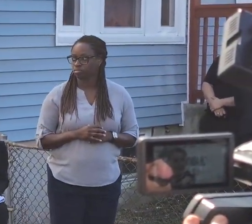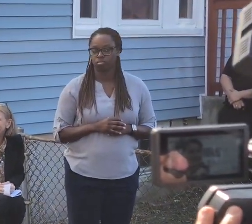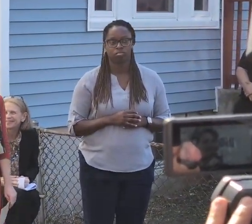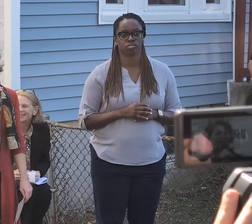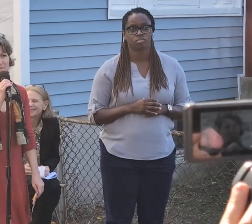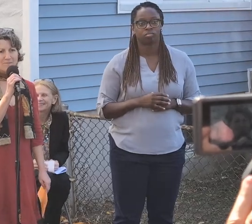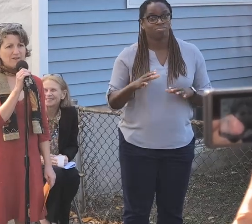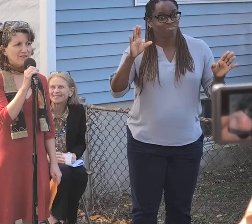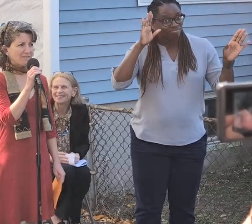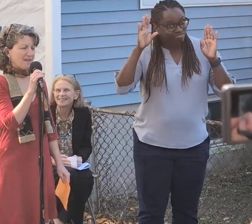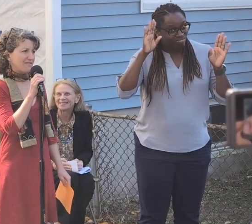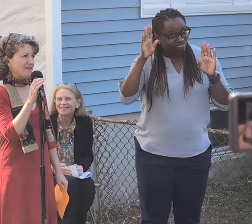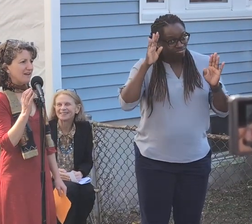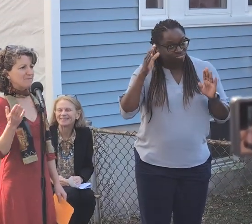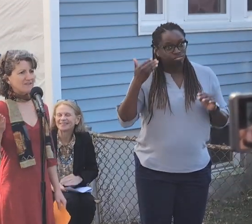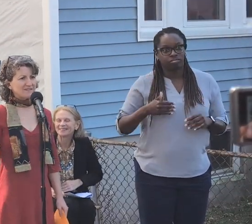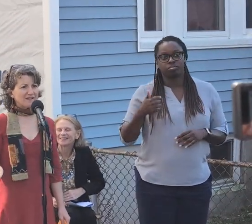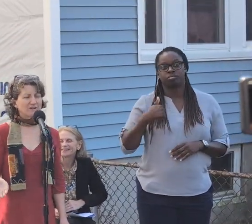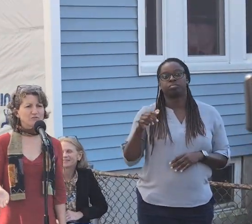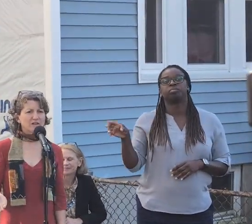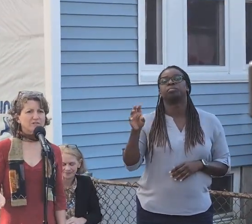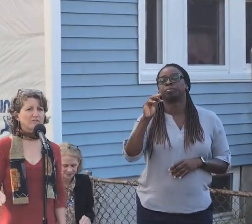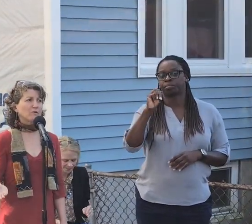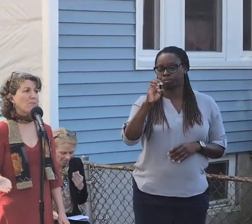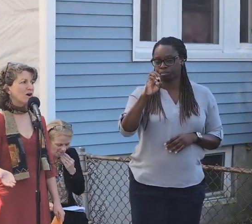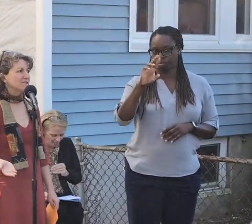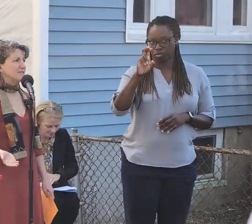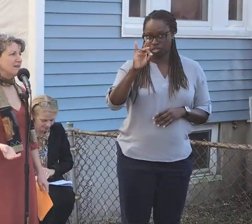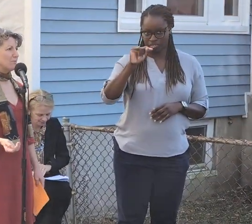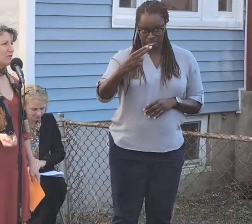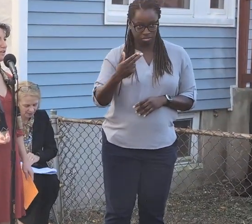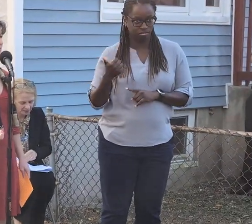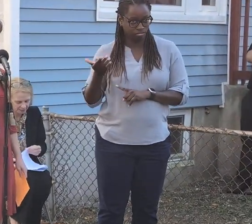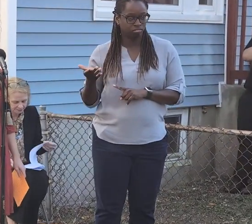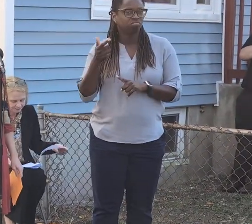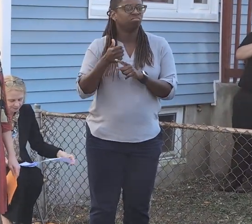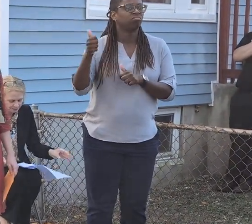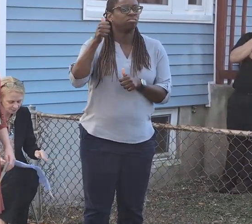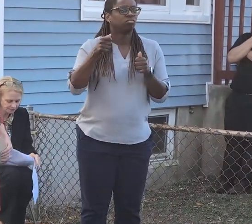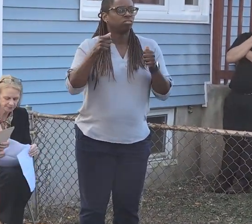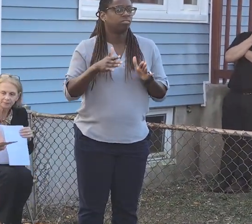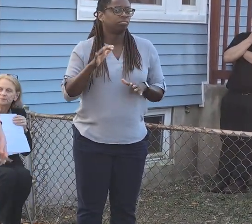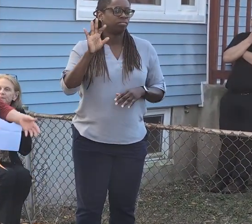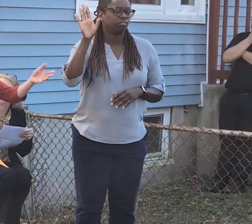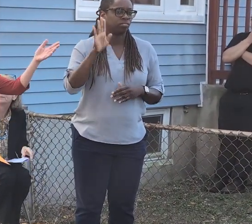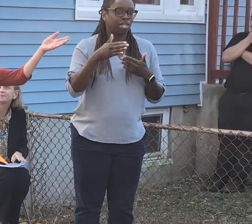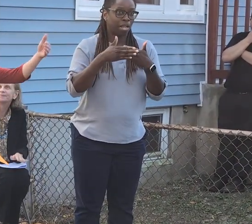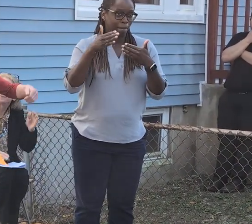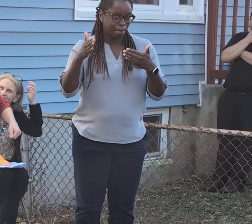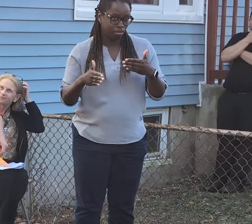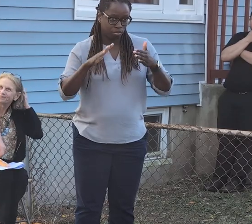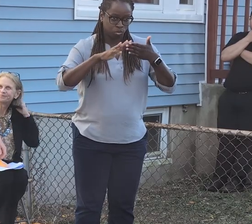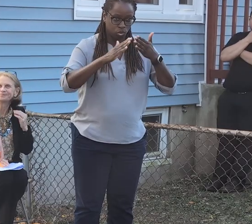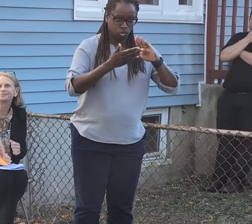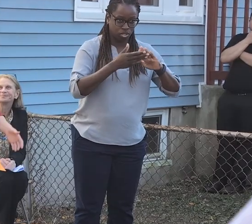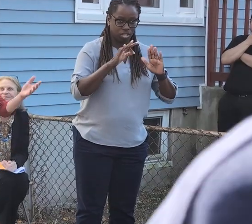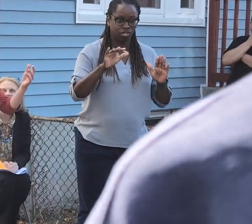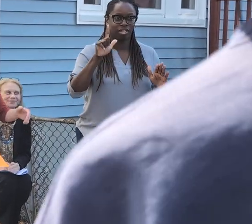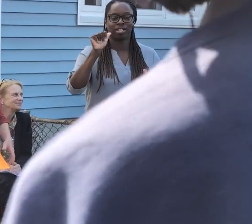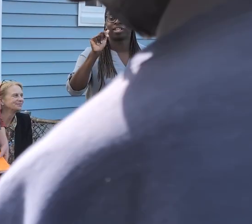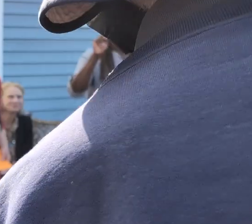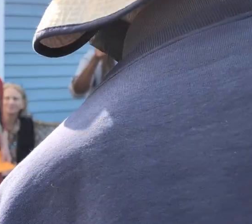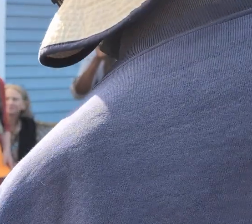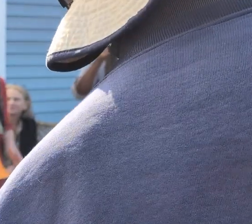Hi everyone, my name is Meredith Levy and I'm the Executive Director for Boston Neighborhood Community Land Trust, joined by some of our board